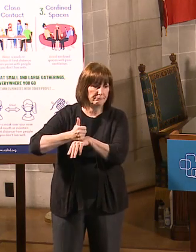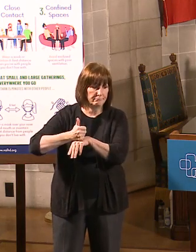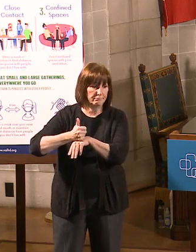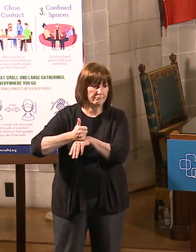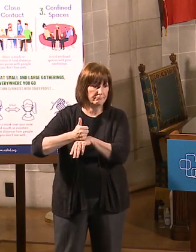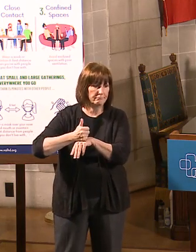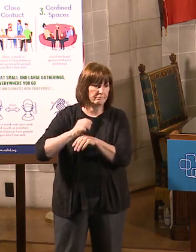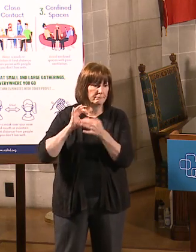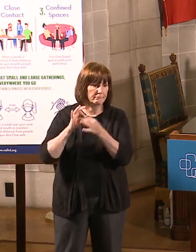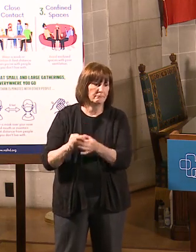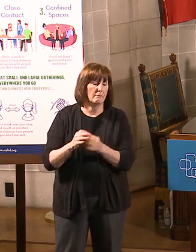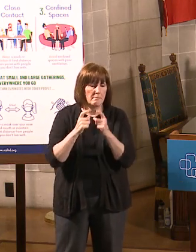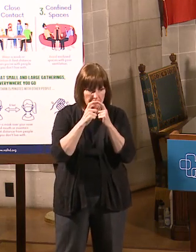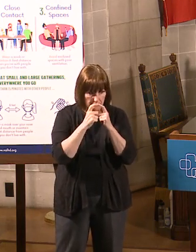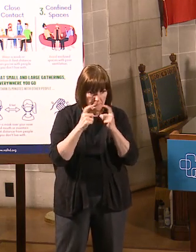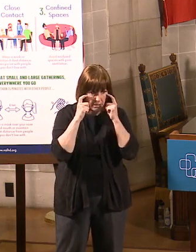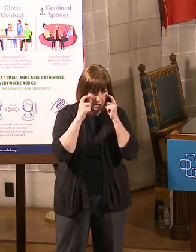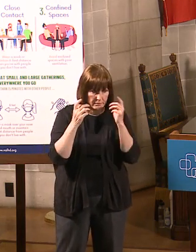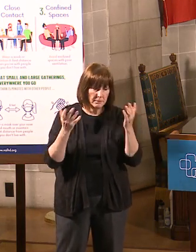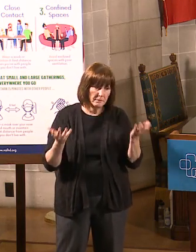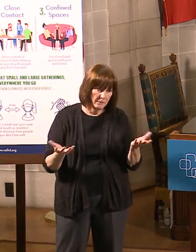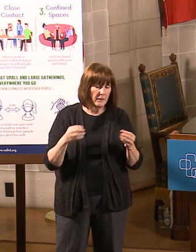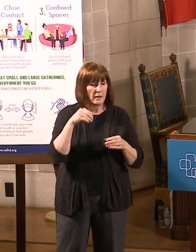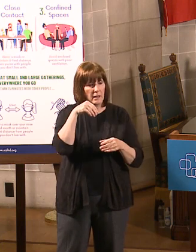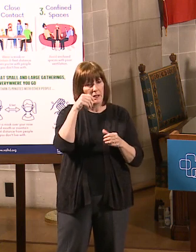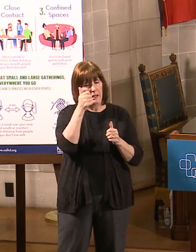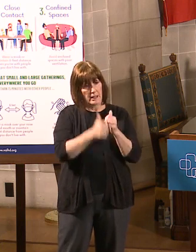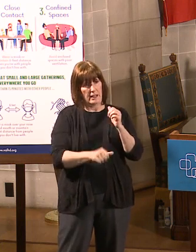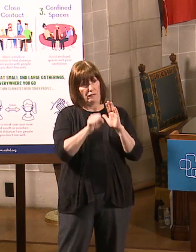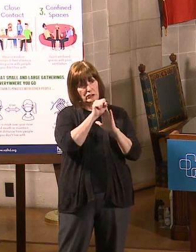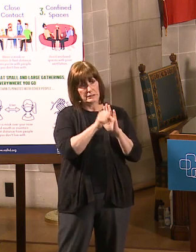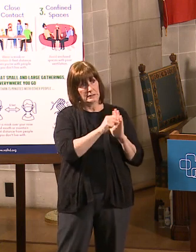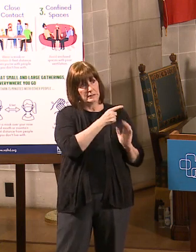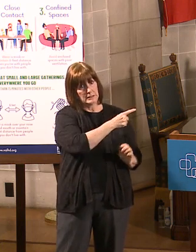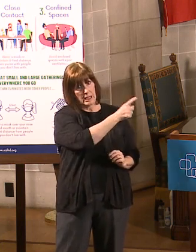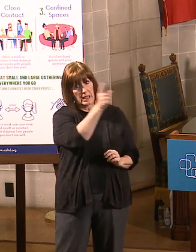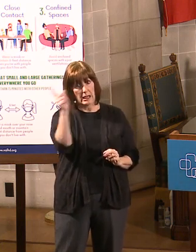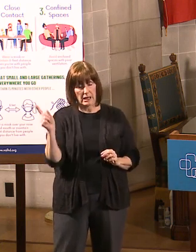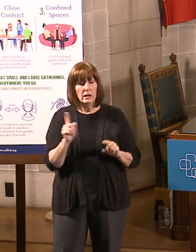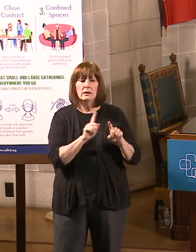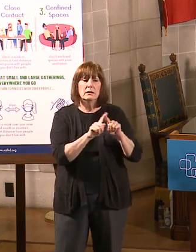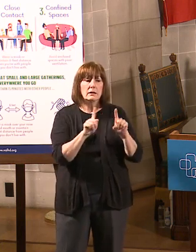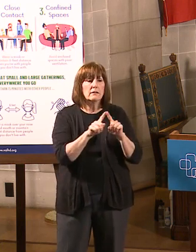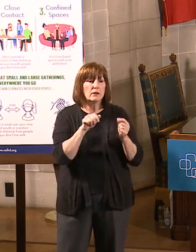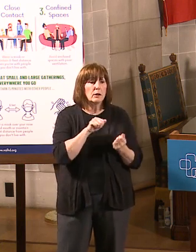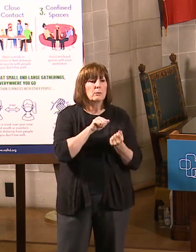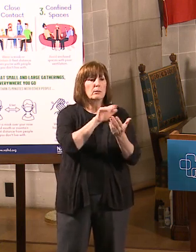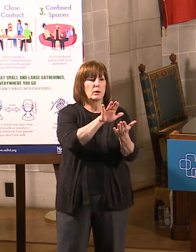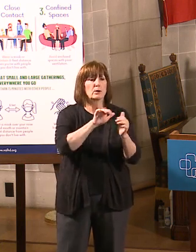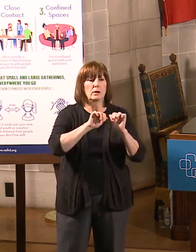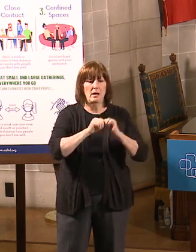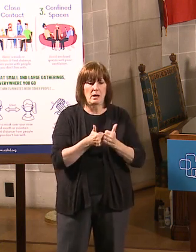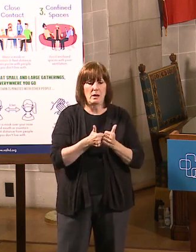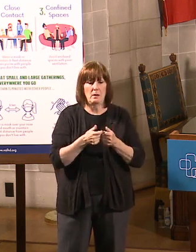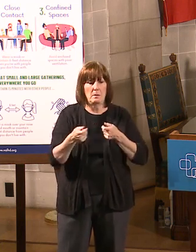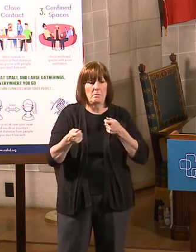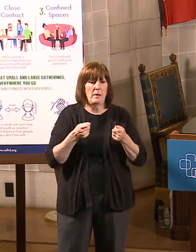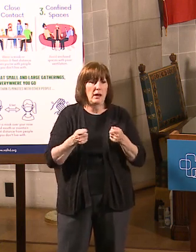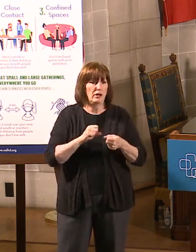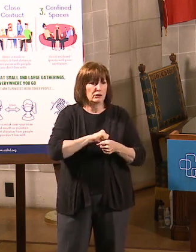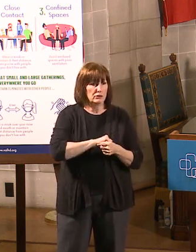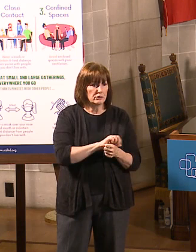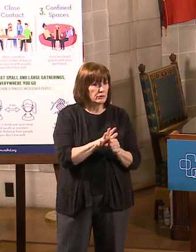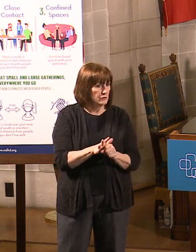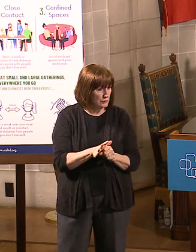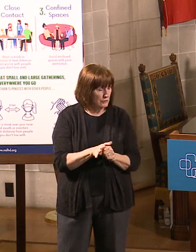she's doing with regard to masks. And in general, every state has been taking a different approach to how they're managing the pandemic. That is